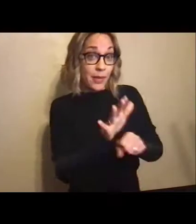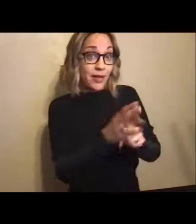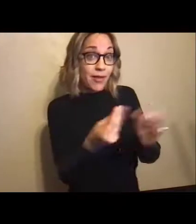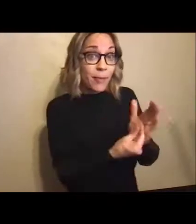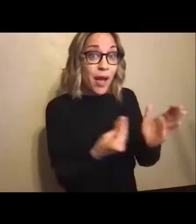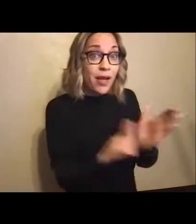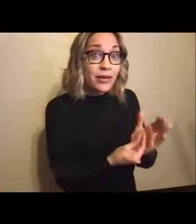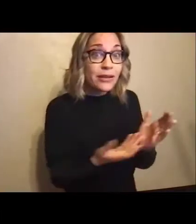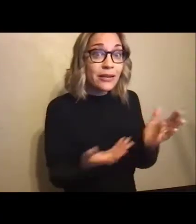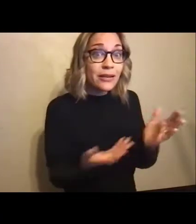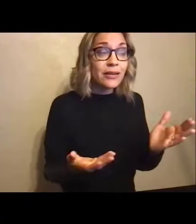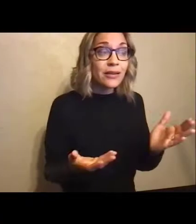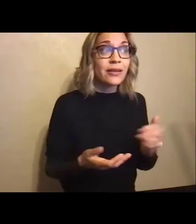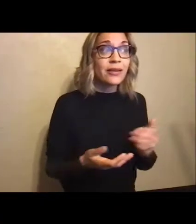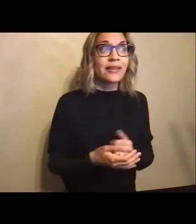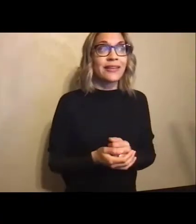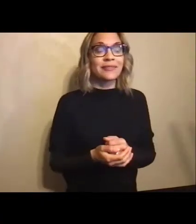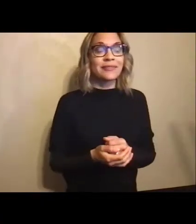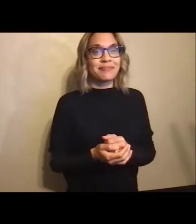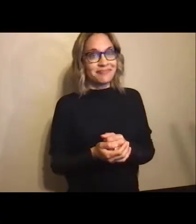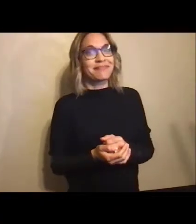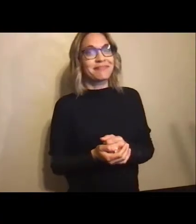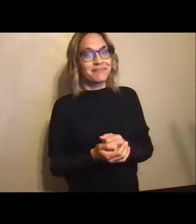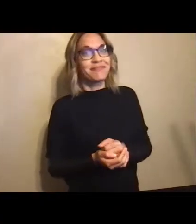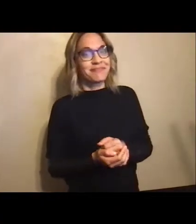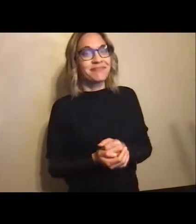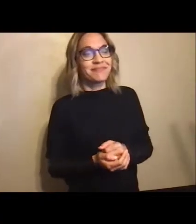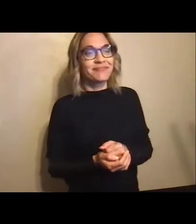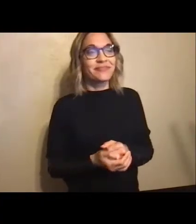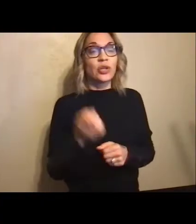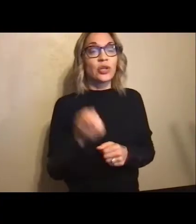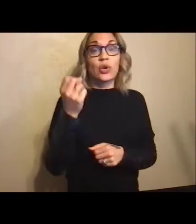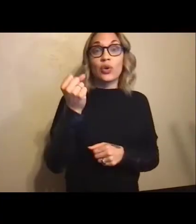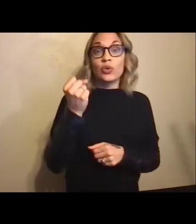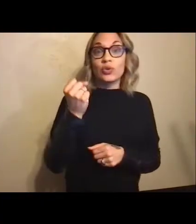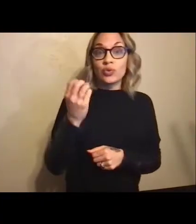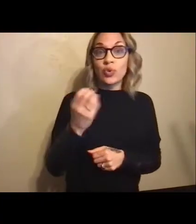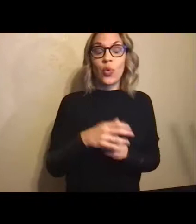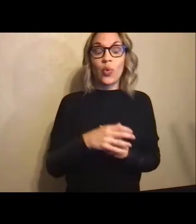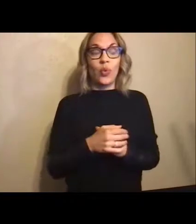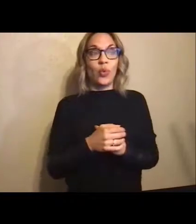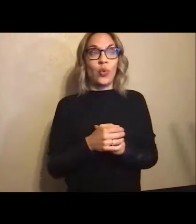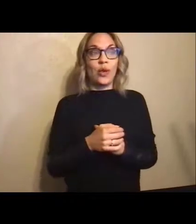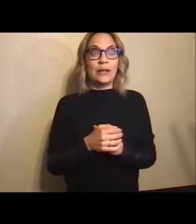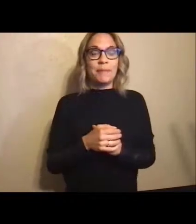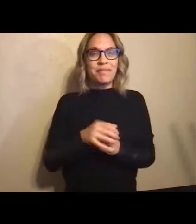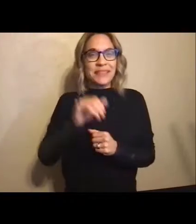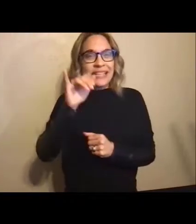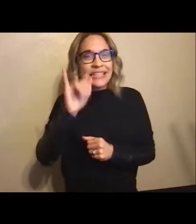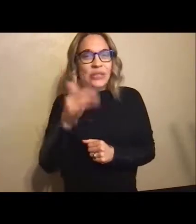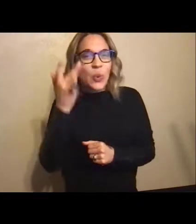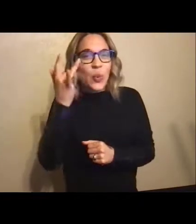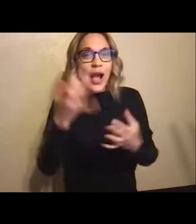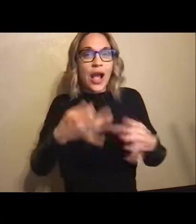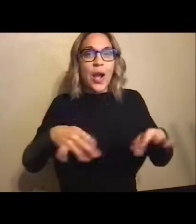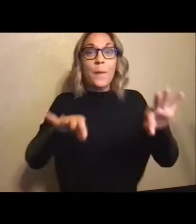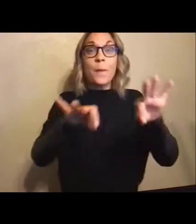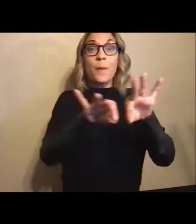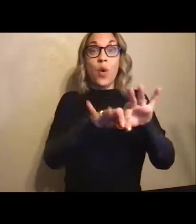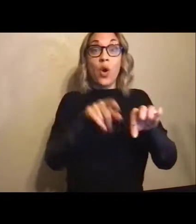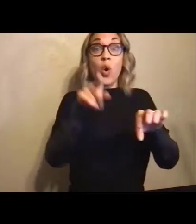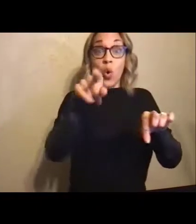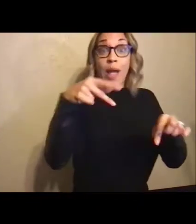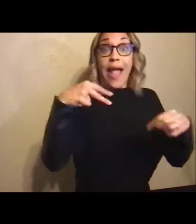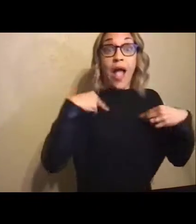What sorts of bills will they still have? Will they have enough money on hand to be able to pay those bills and live